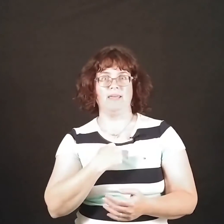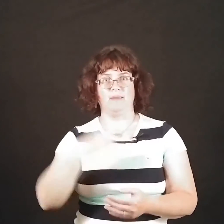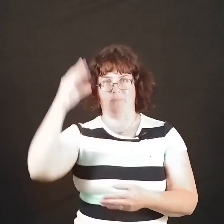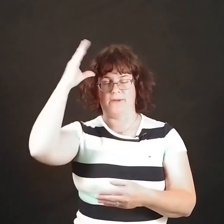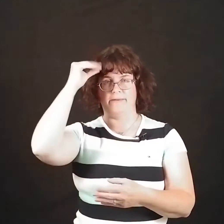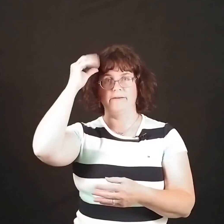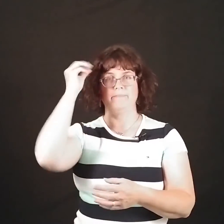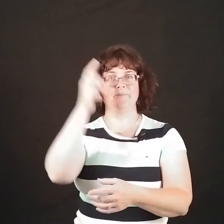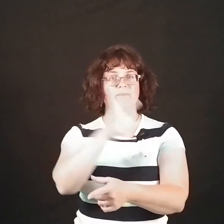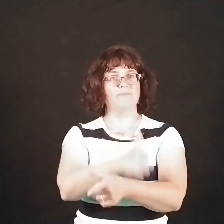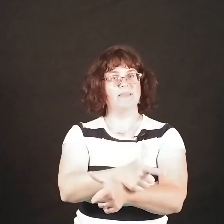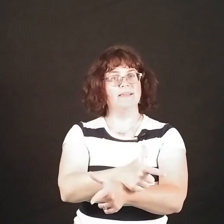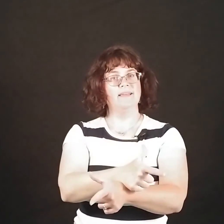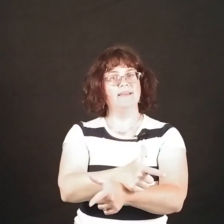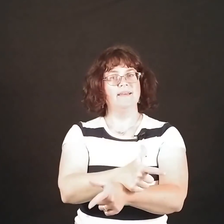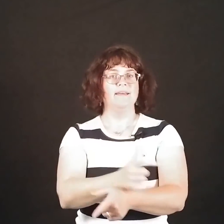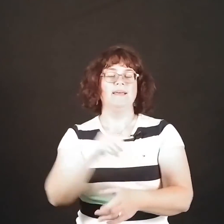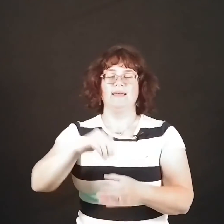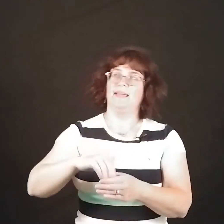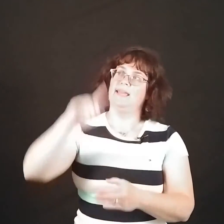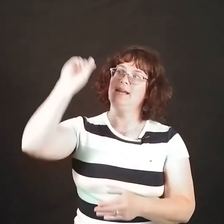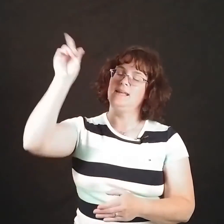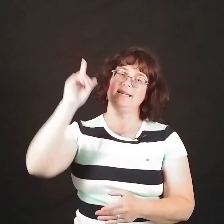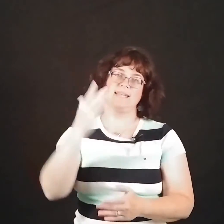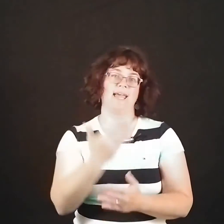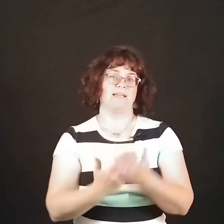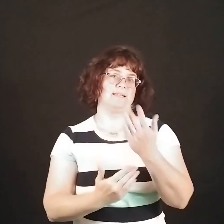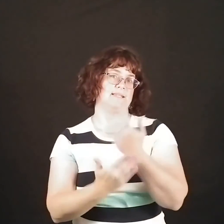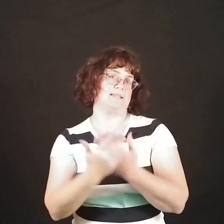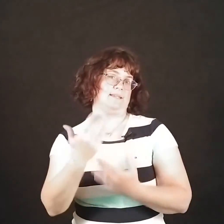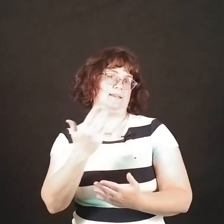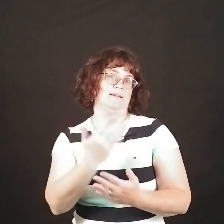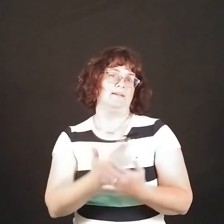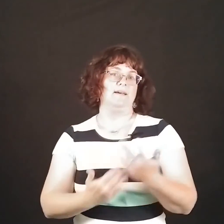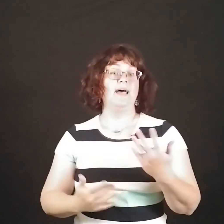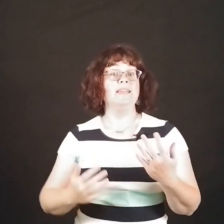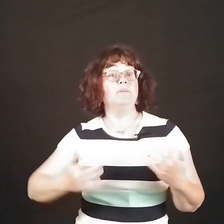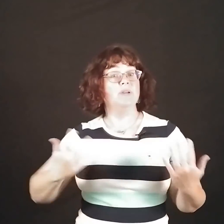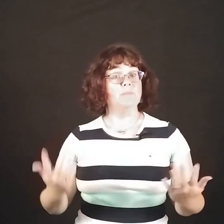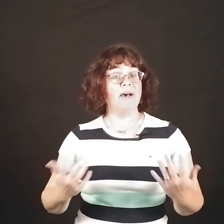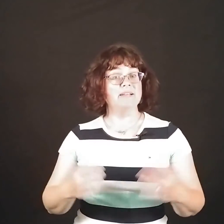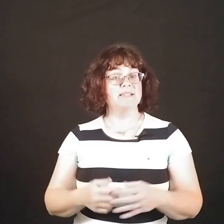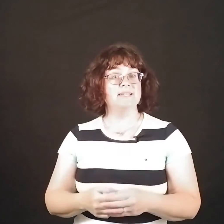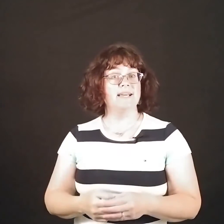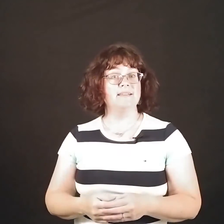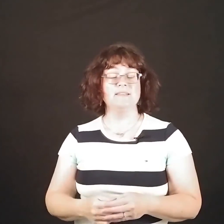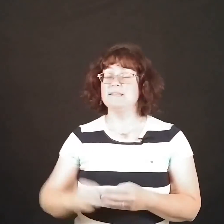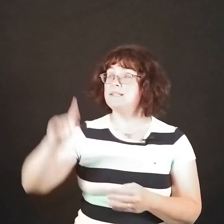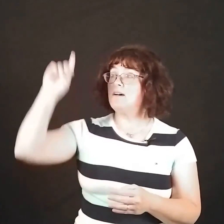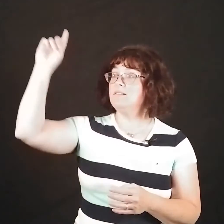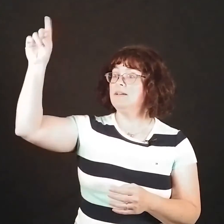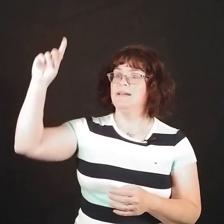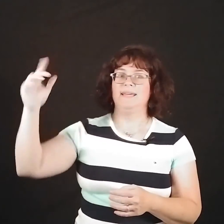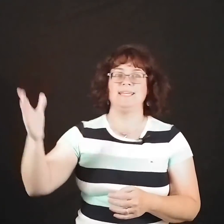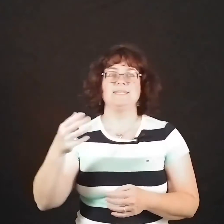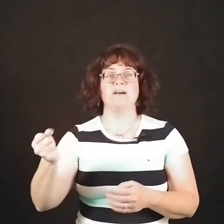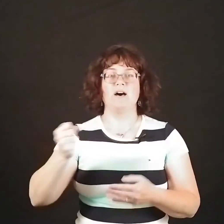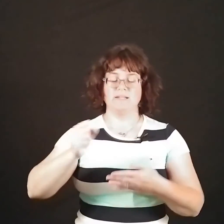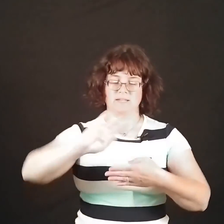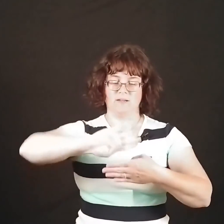me, brother, in His hands. And then we go back to the title of the song. He's got